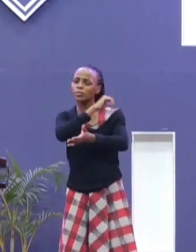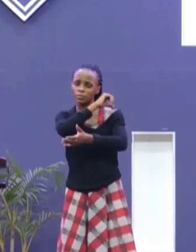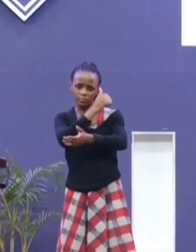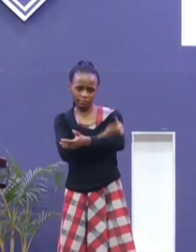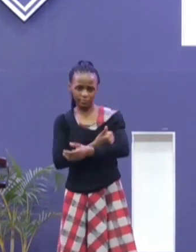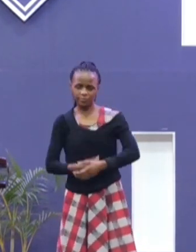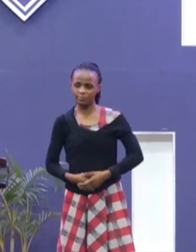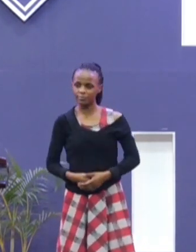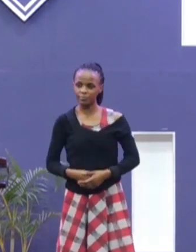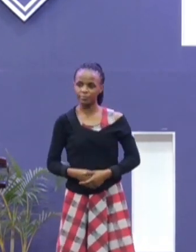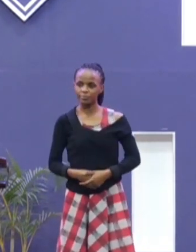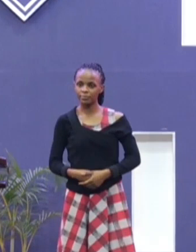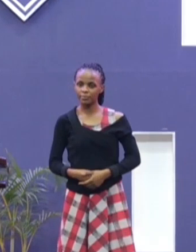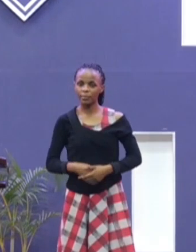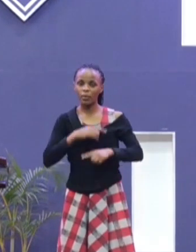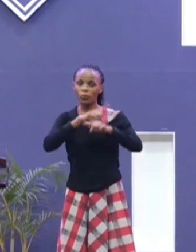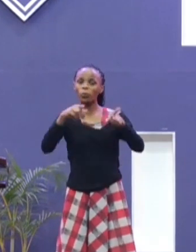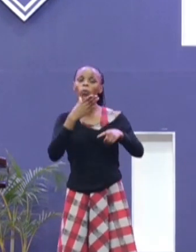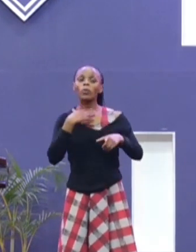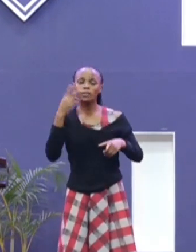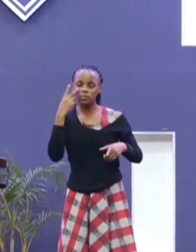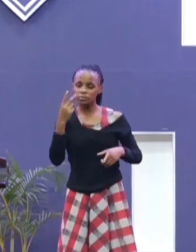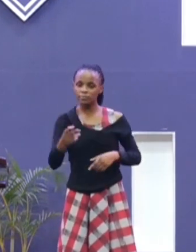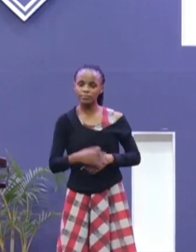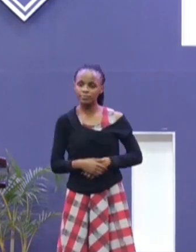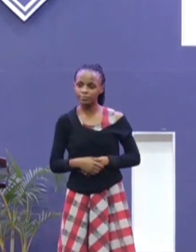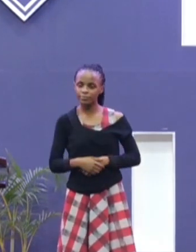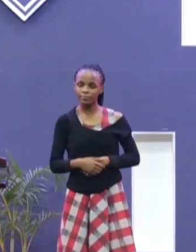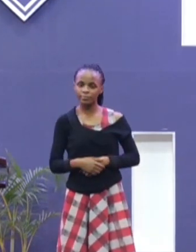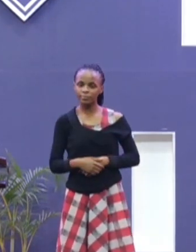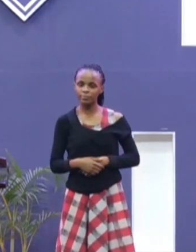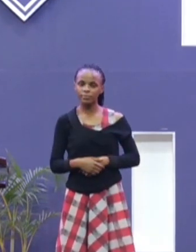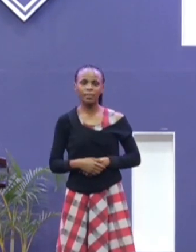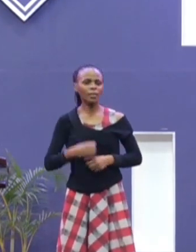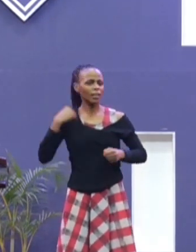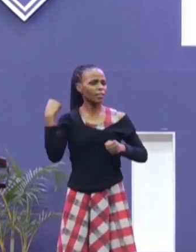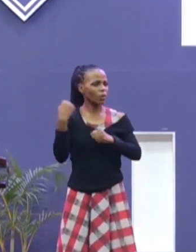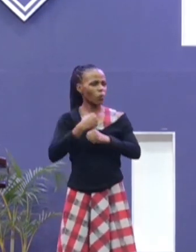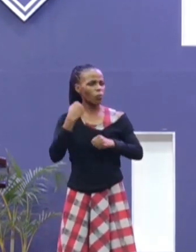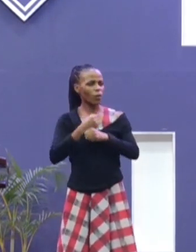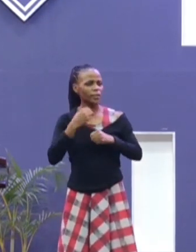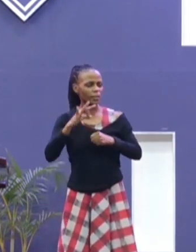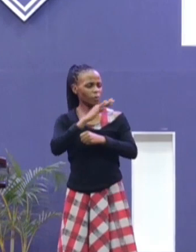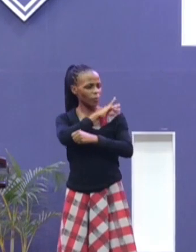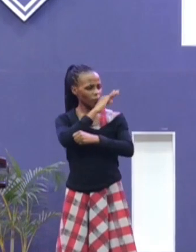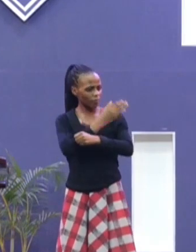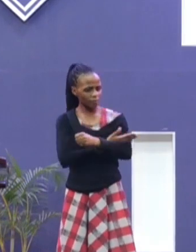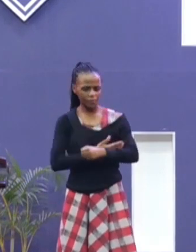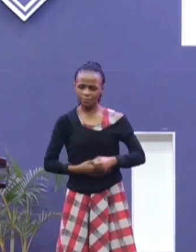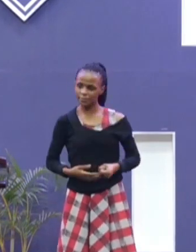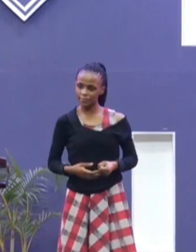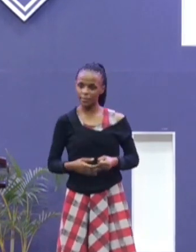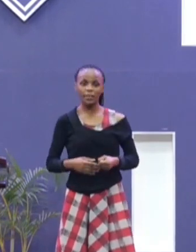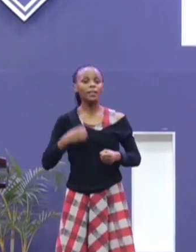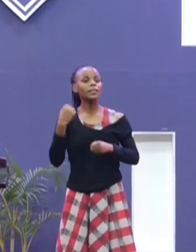n'obuyinza. We want to see twagala okulaba the working of that power. Okola kwa amanyi ago.